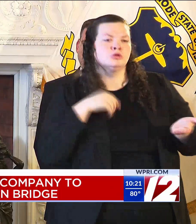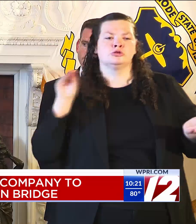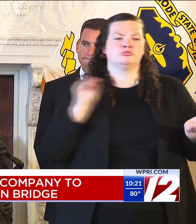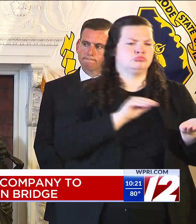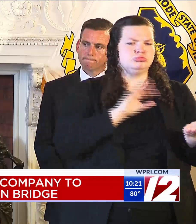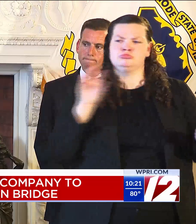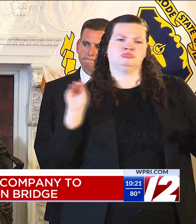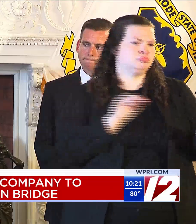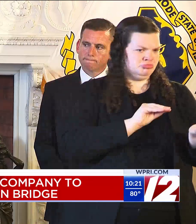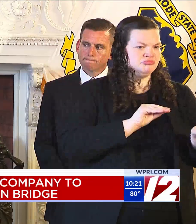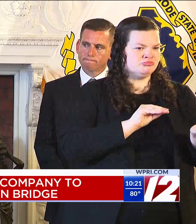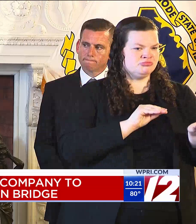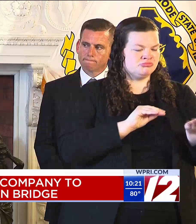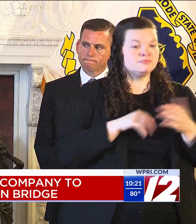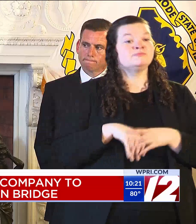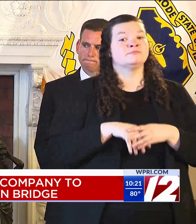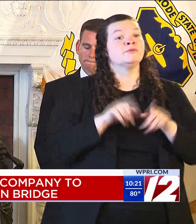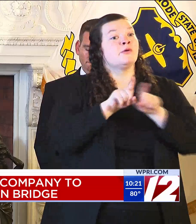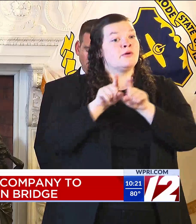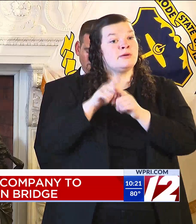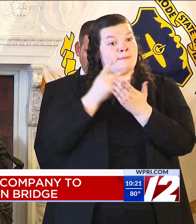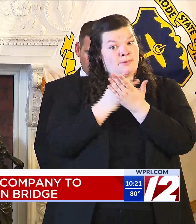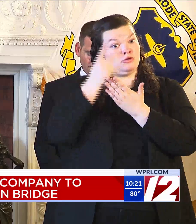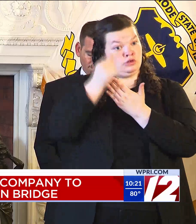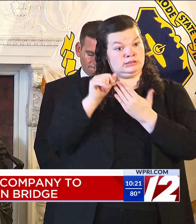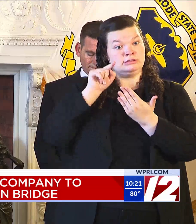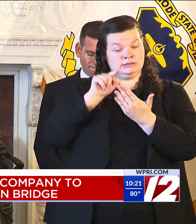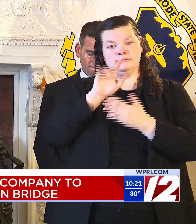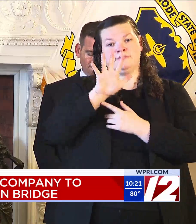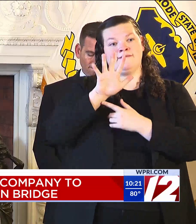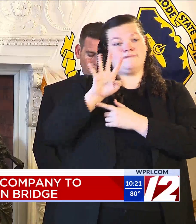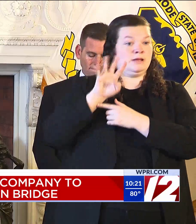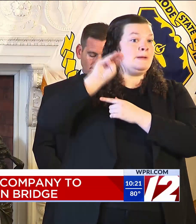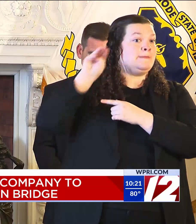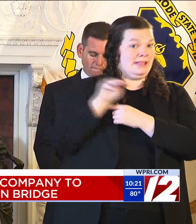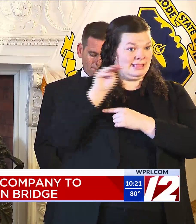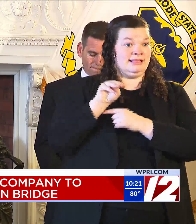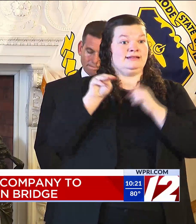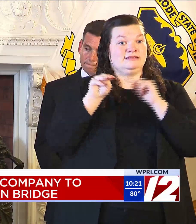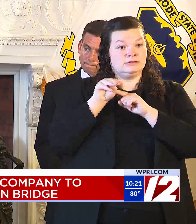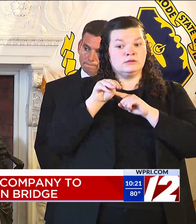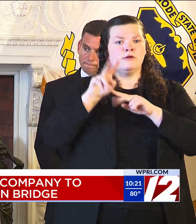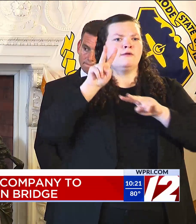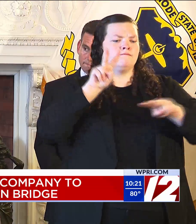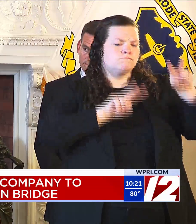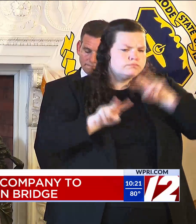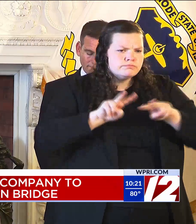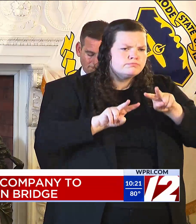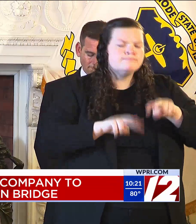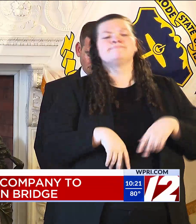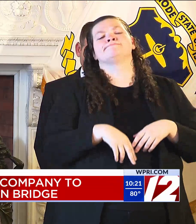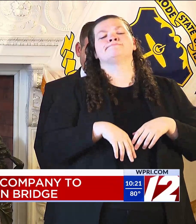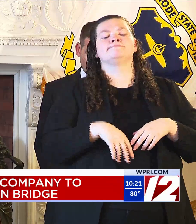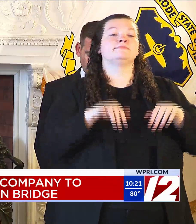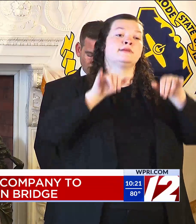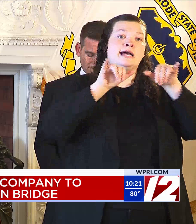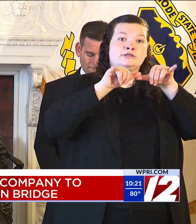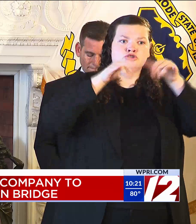These include project oversight, a professional engineering company owner's